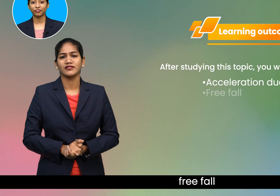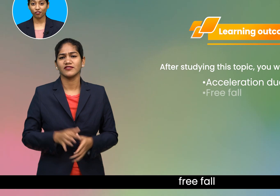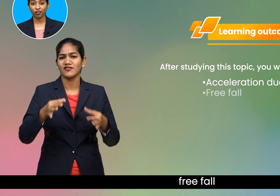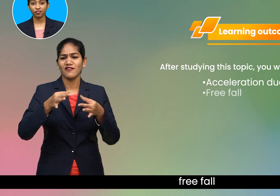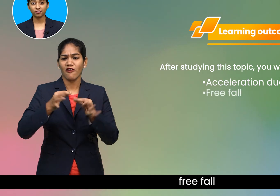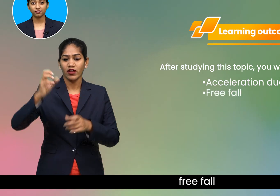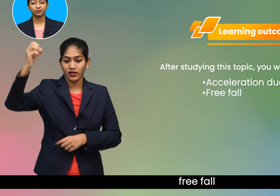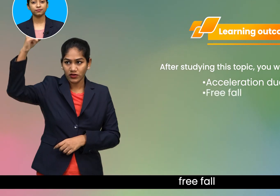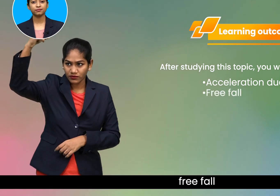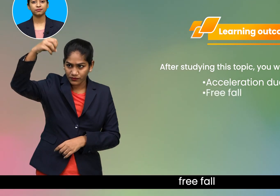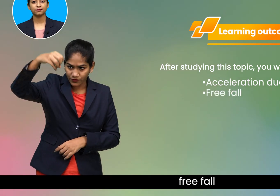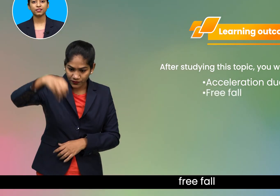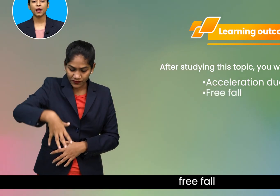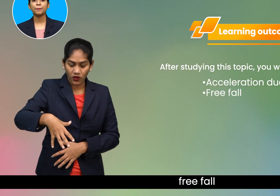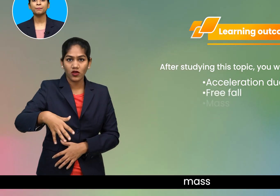free fall,